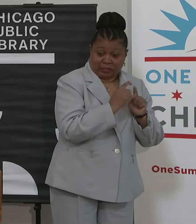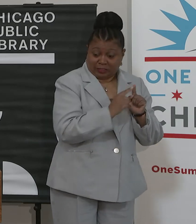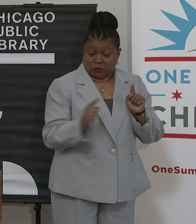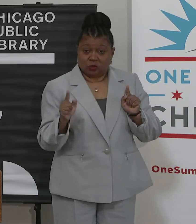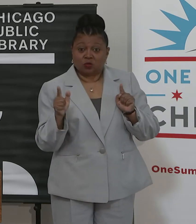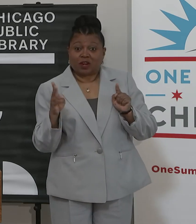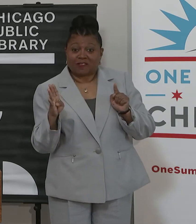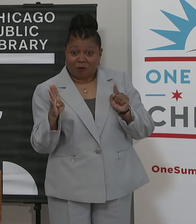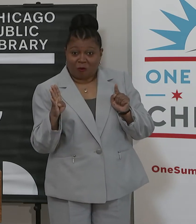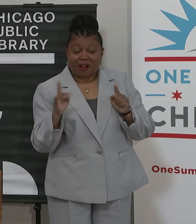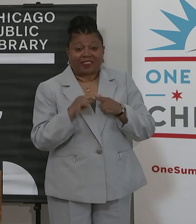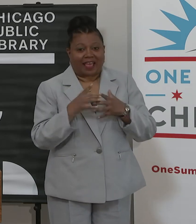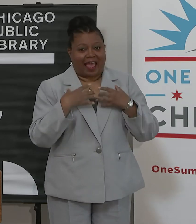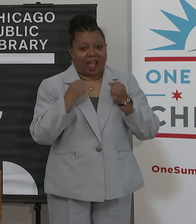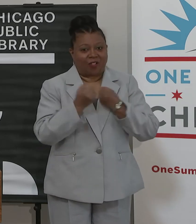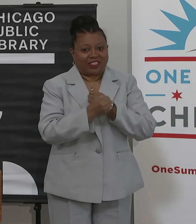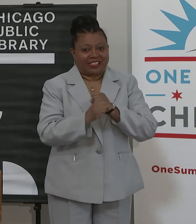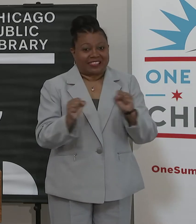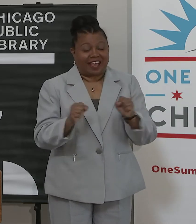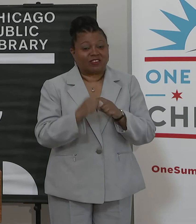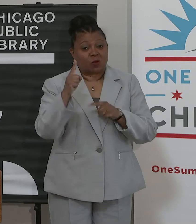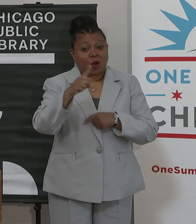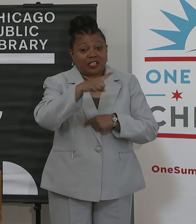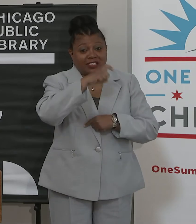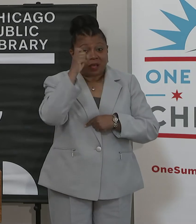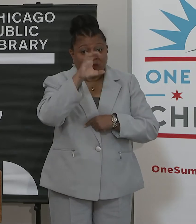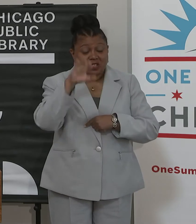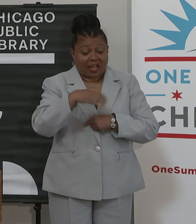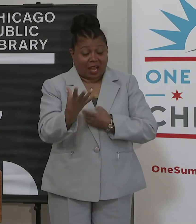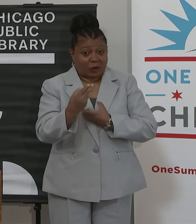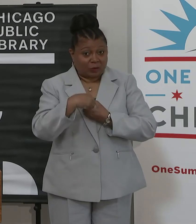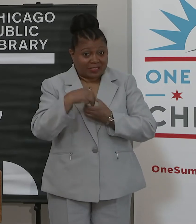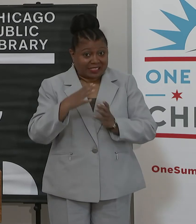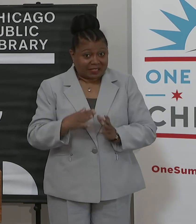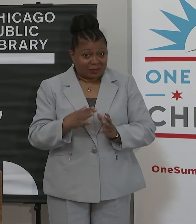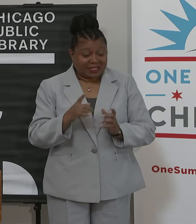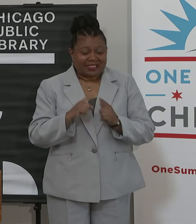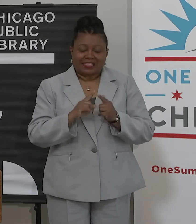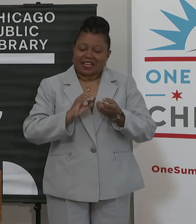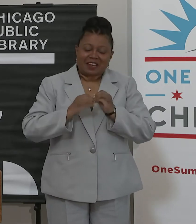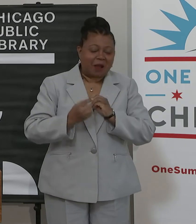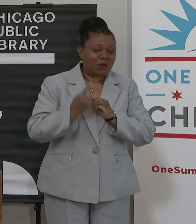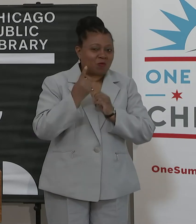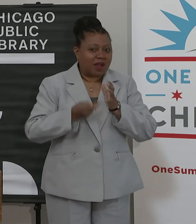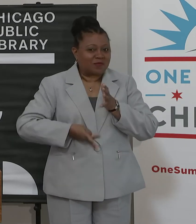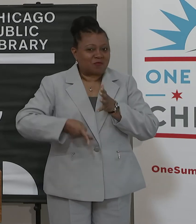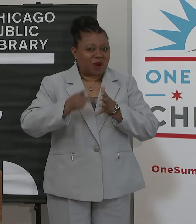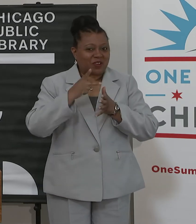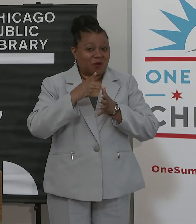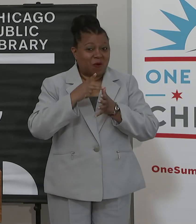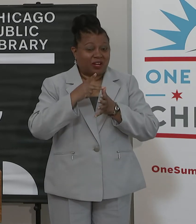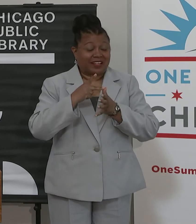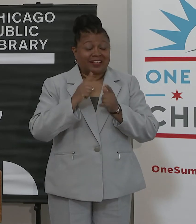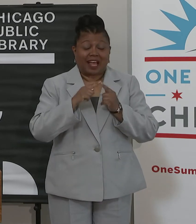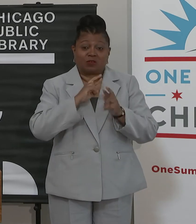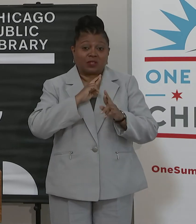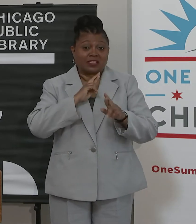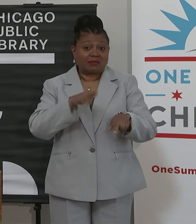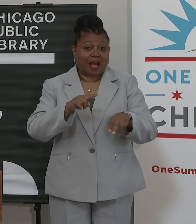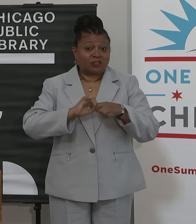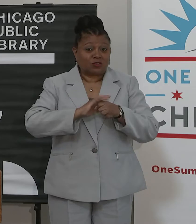24. The health and safety of One Summer Chicago participants is our #1 priority. In response